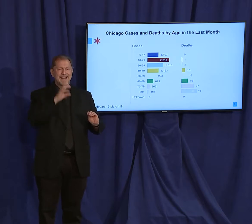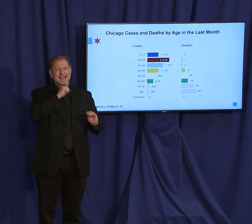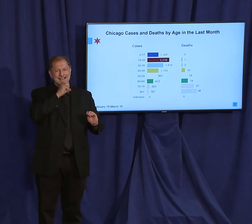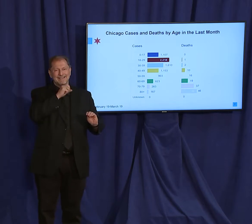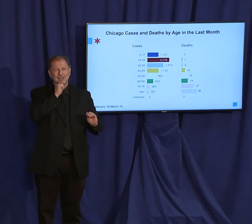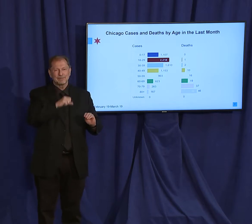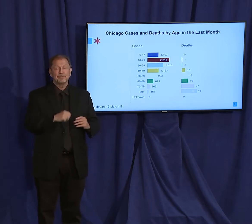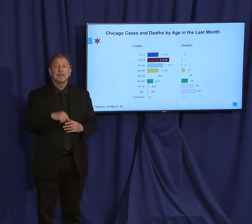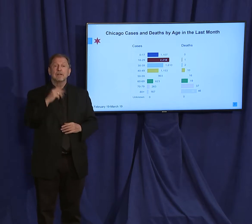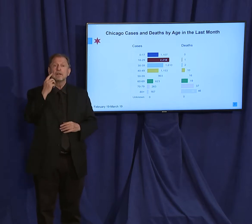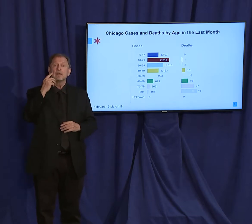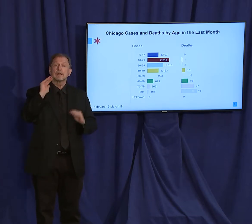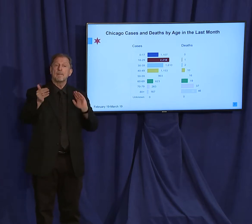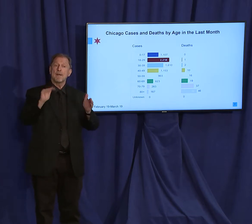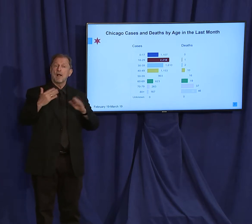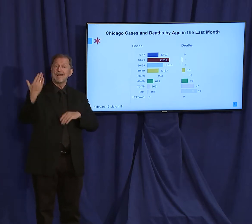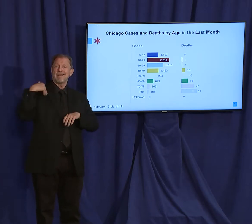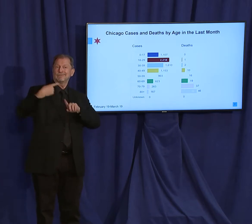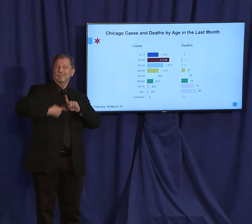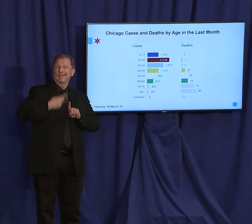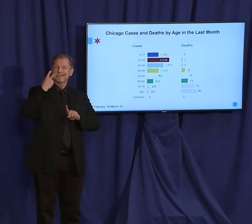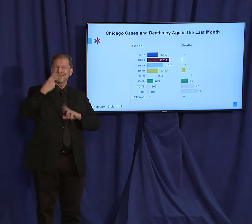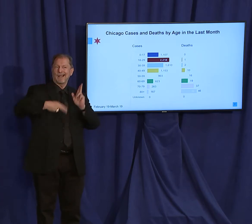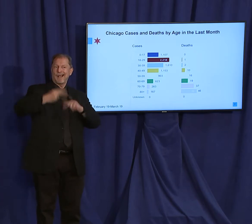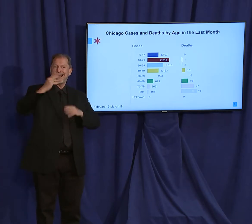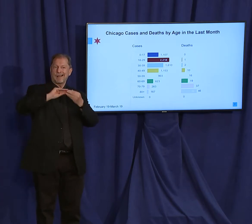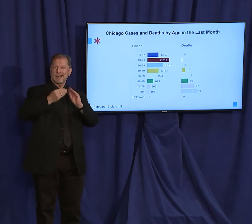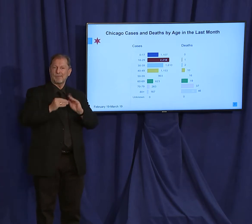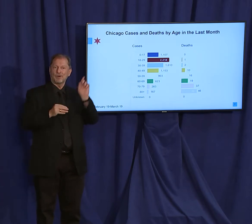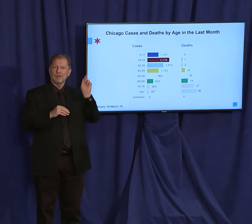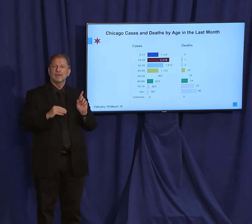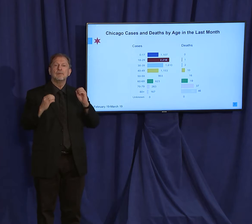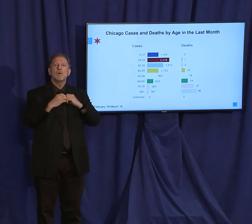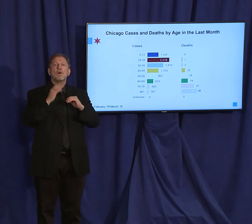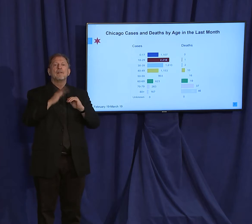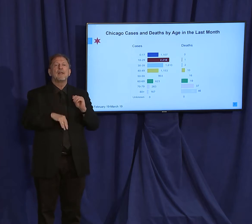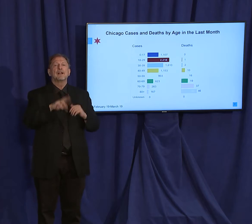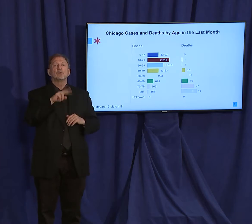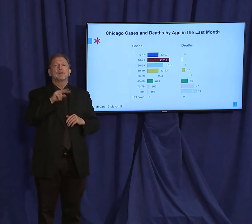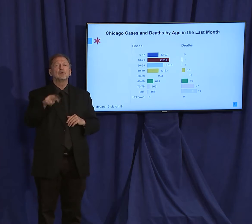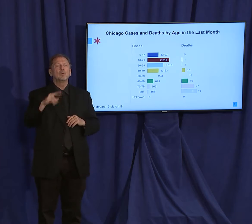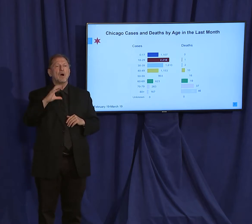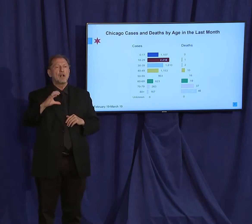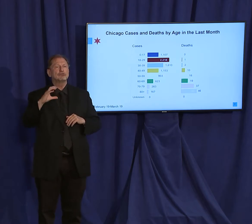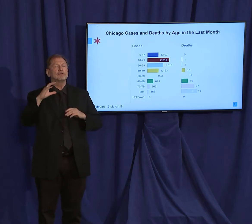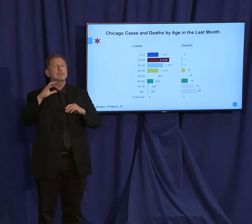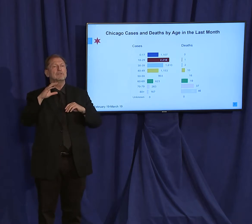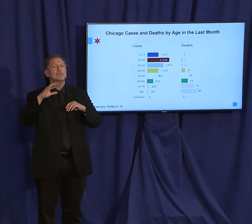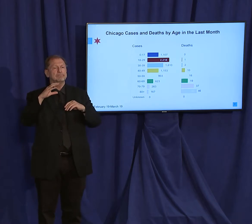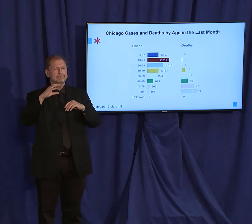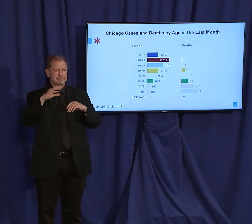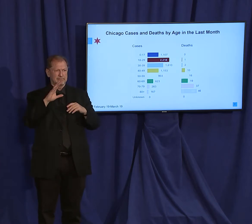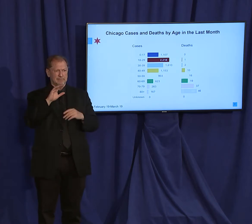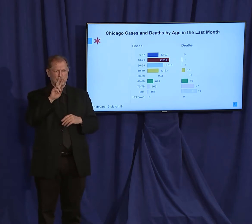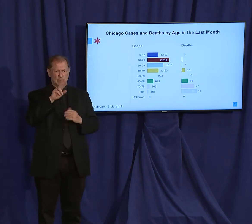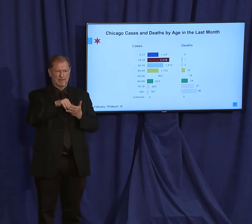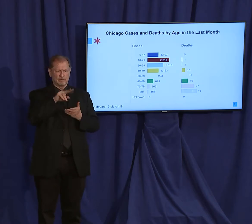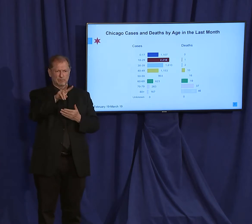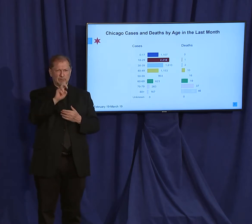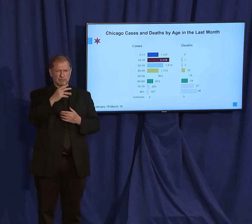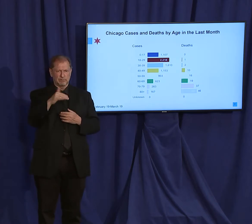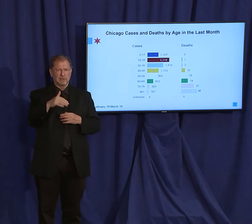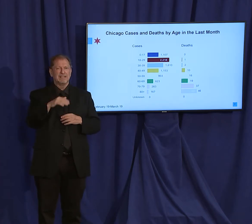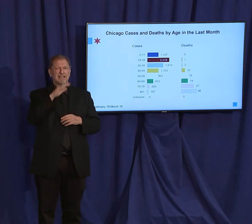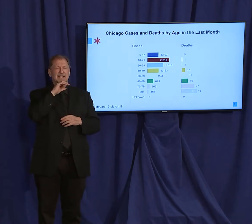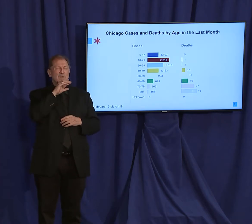last month, you'll see the most cases by far. We've had more than 2,200 cases of COVID just here in Chicago among 18 to